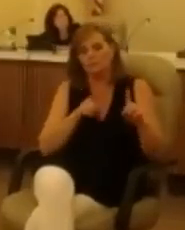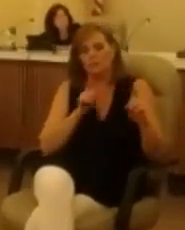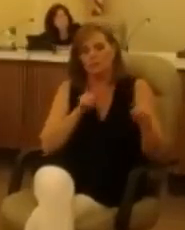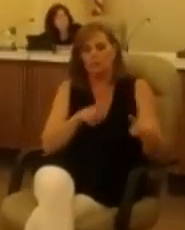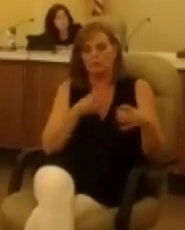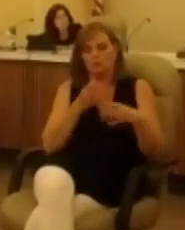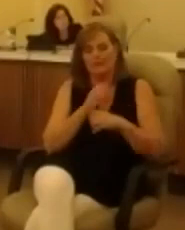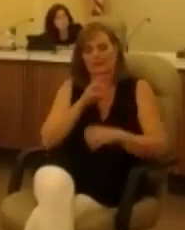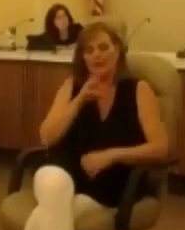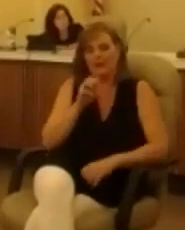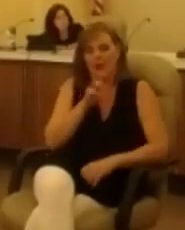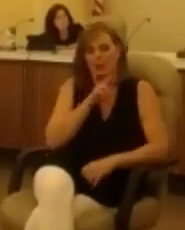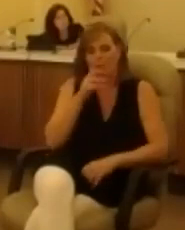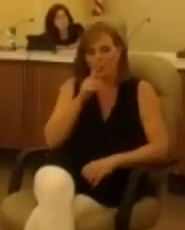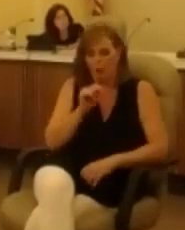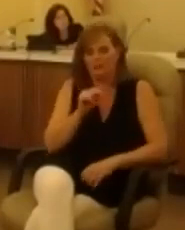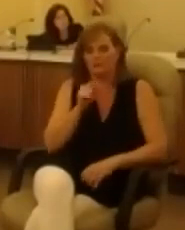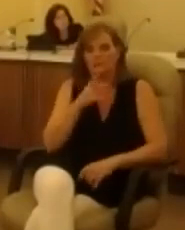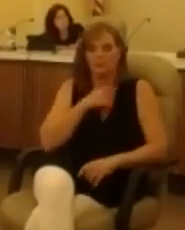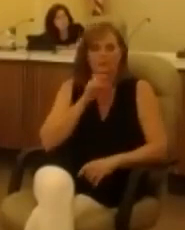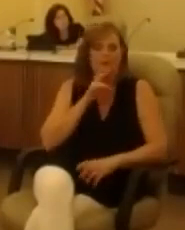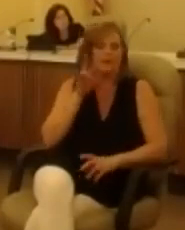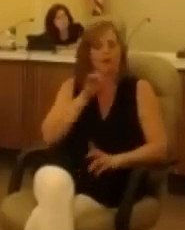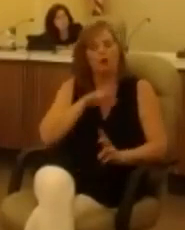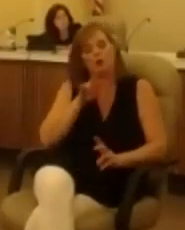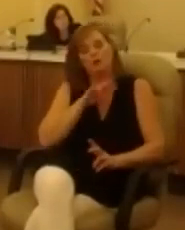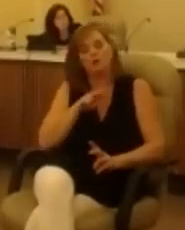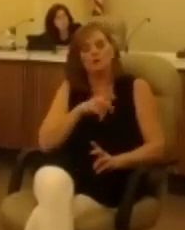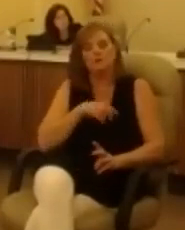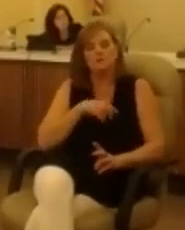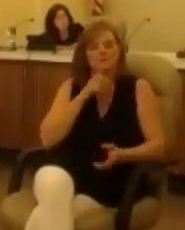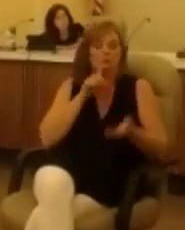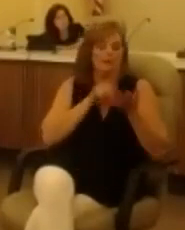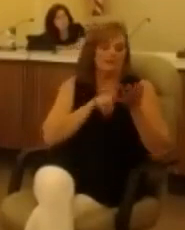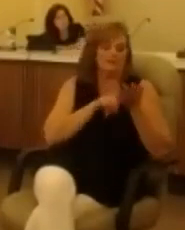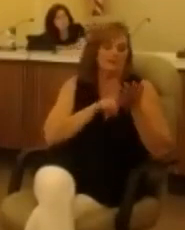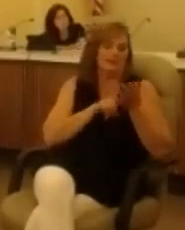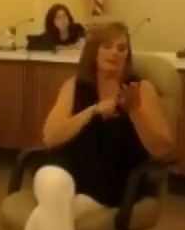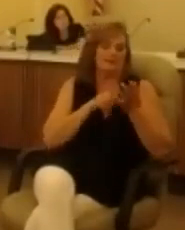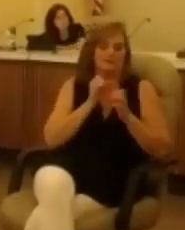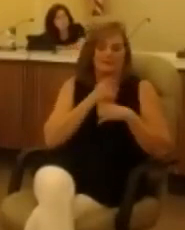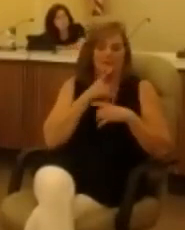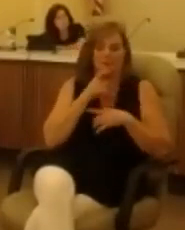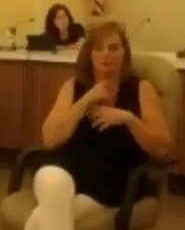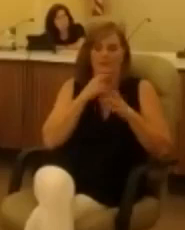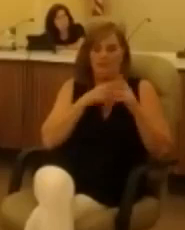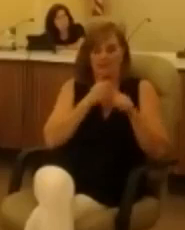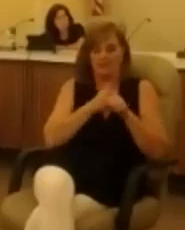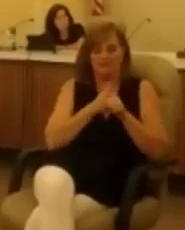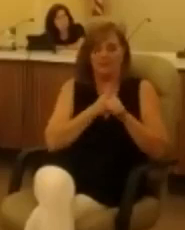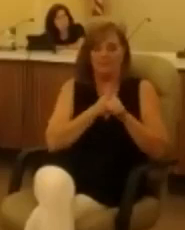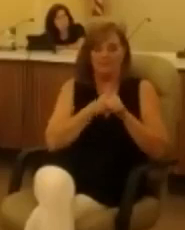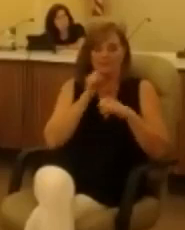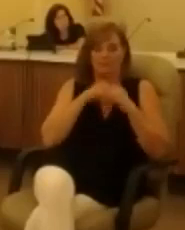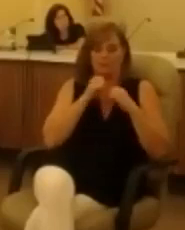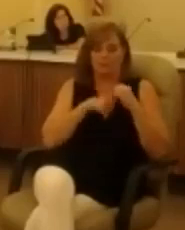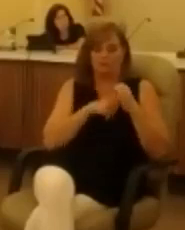to inspect to see if the building is structurally sound. If not,